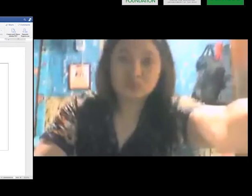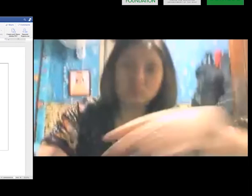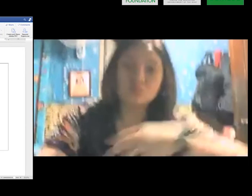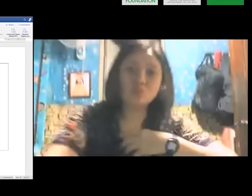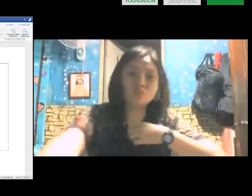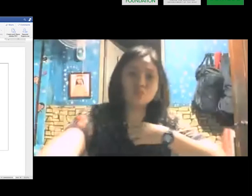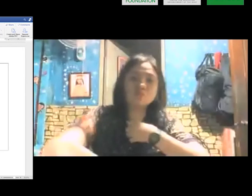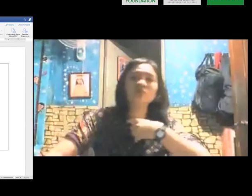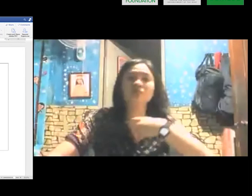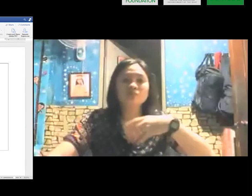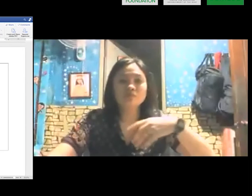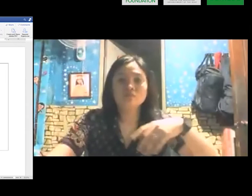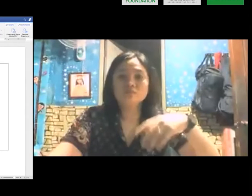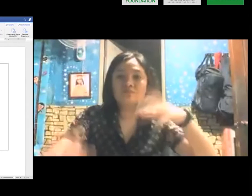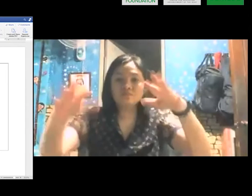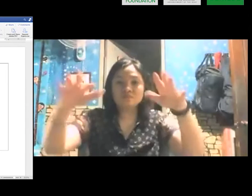Uh,